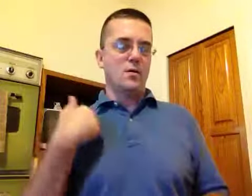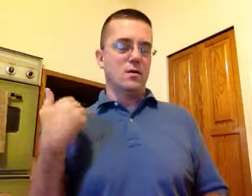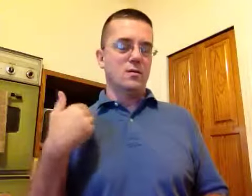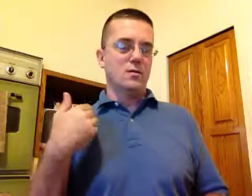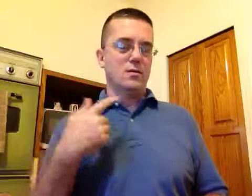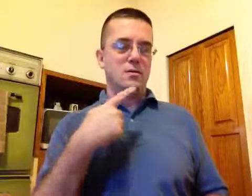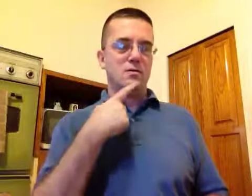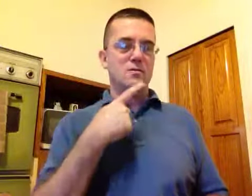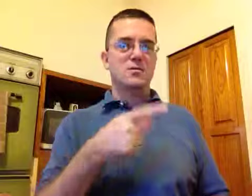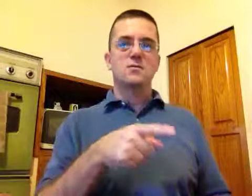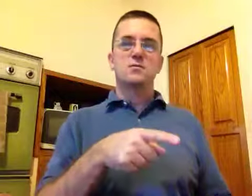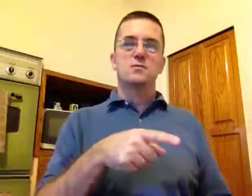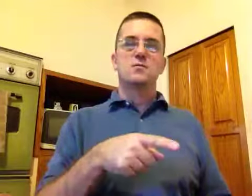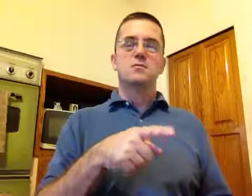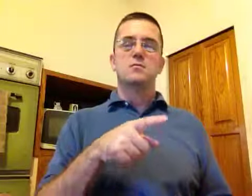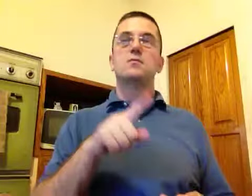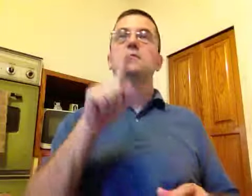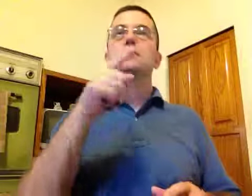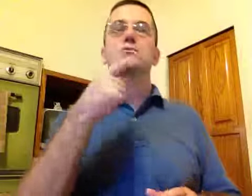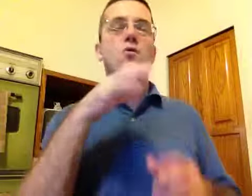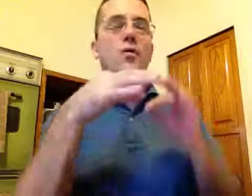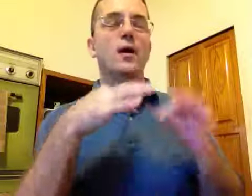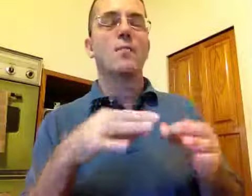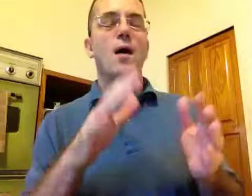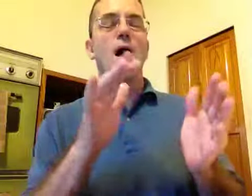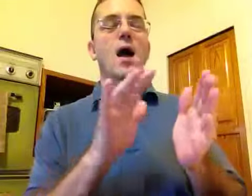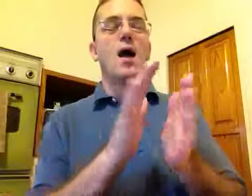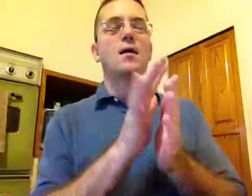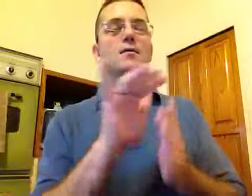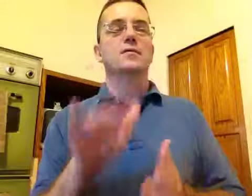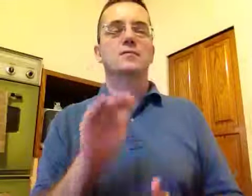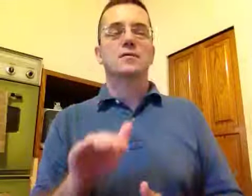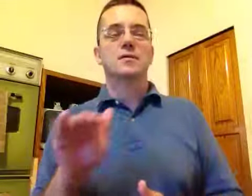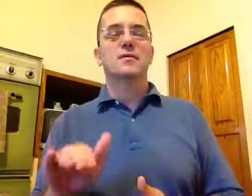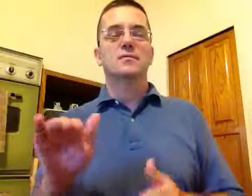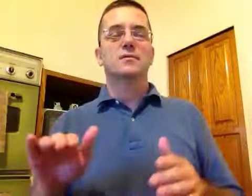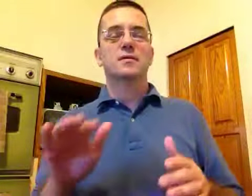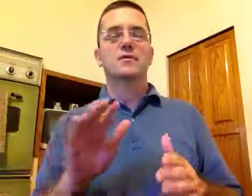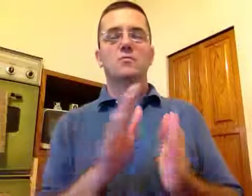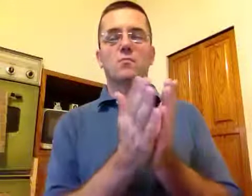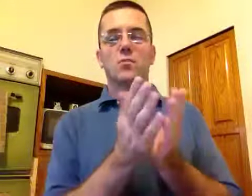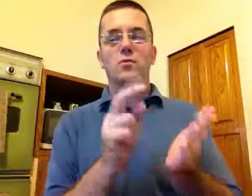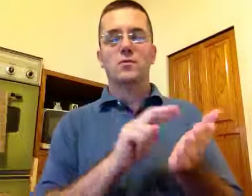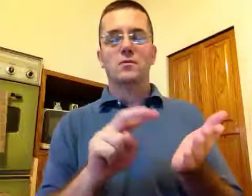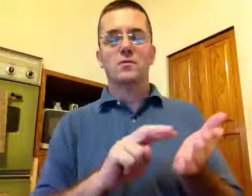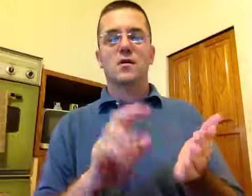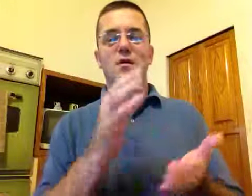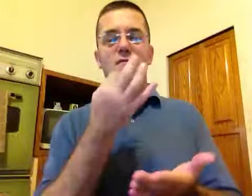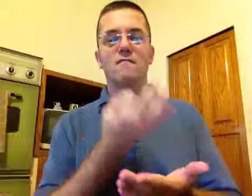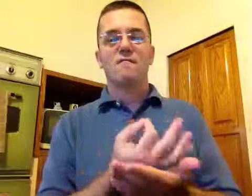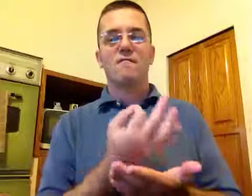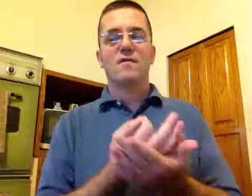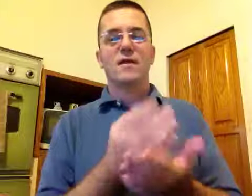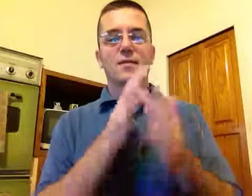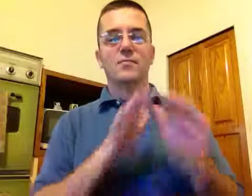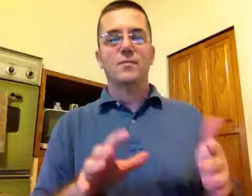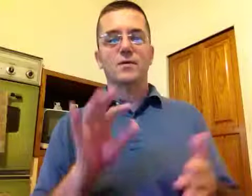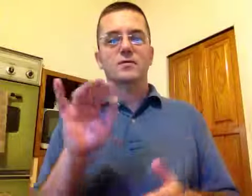Courtney. One of the junior books that is teenage, or for little kids rather, Financial Peace Junior, is called Careless